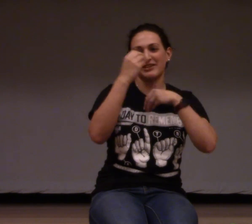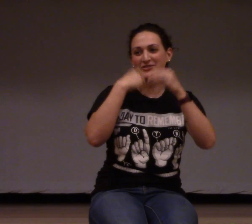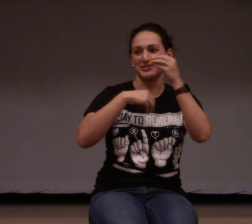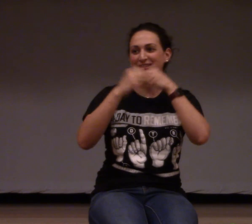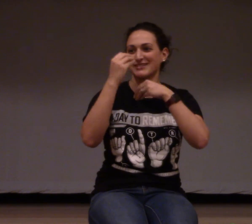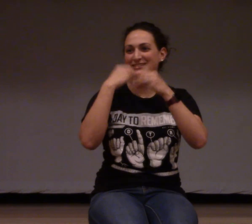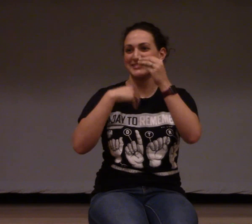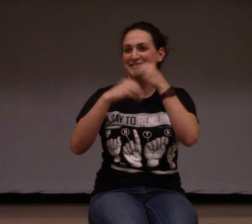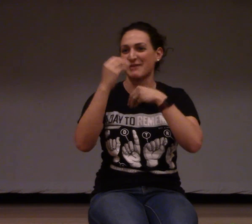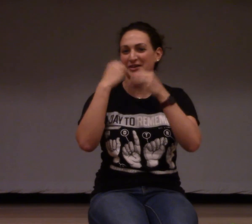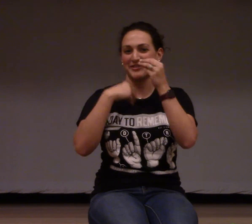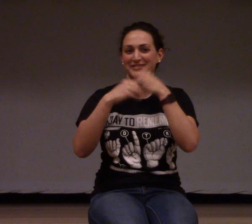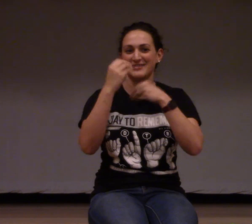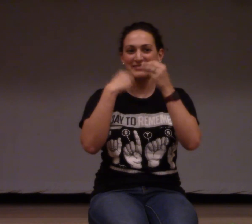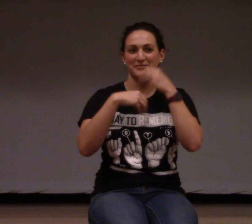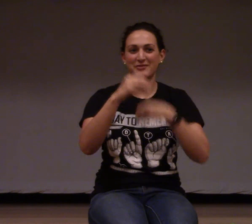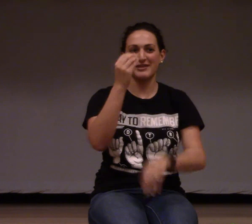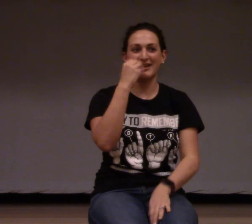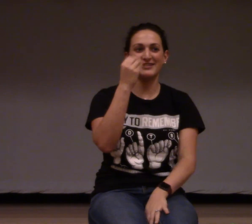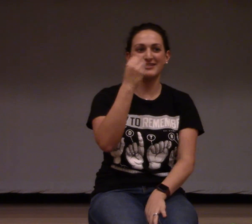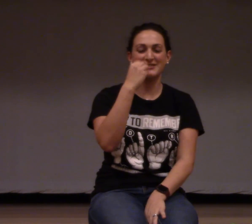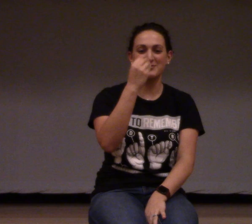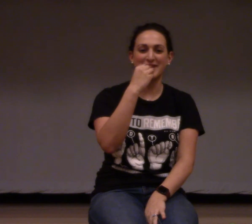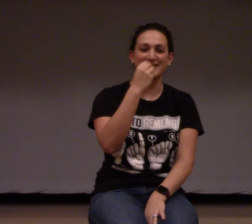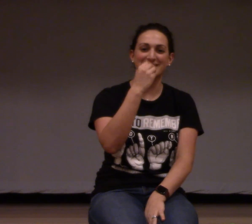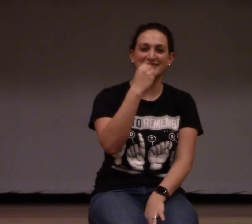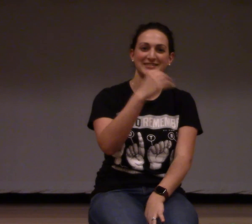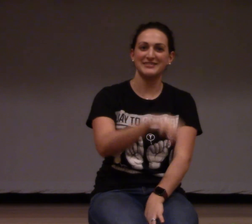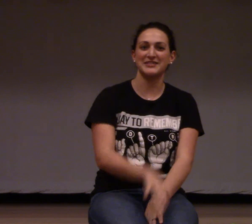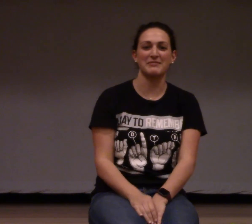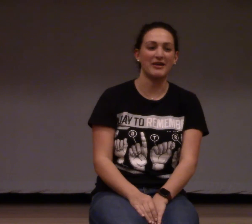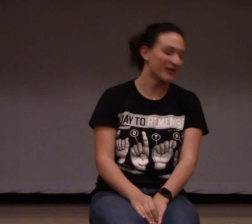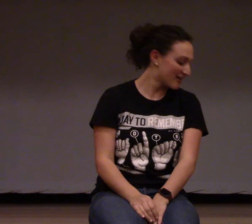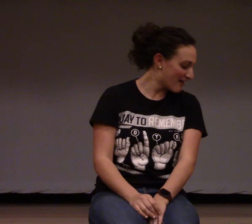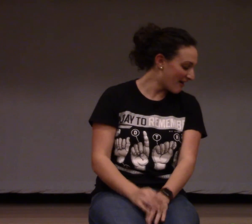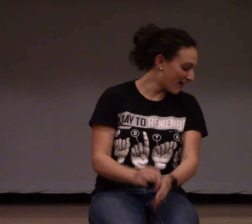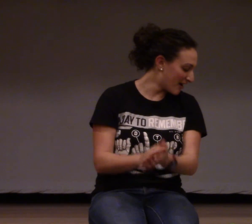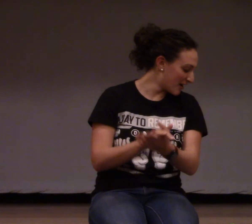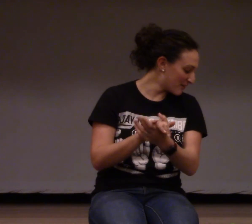versa. Doesn't matter. One hand, two hands. Doesn't matter.